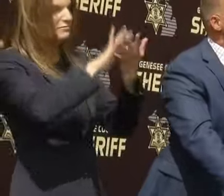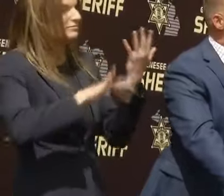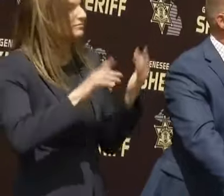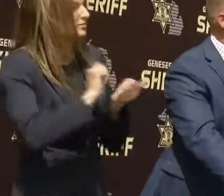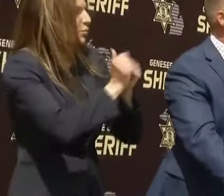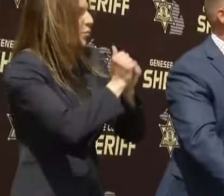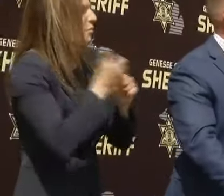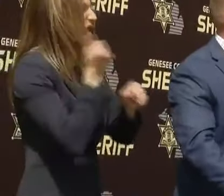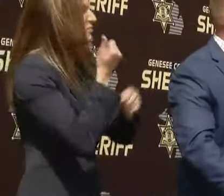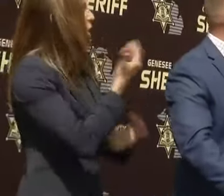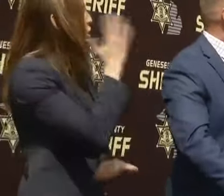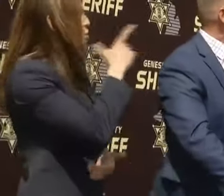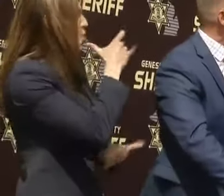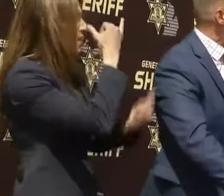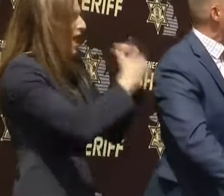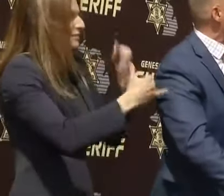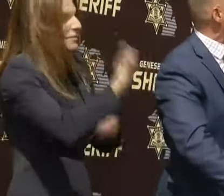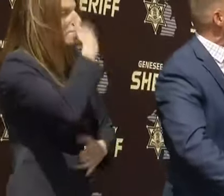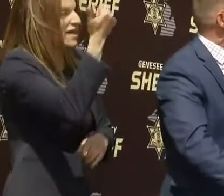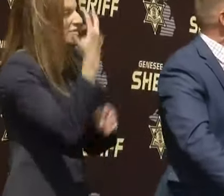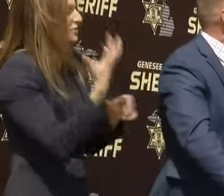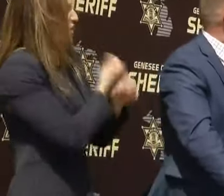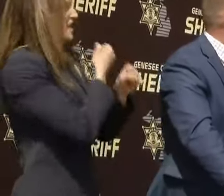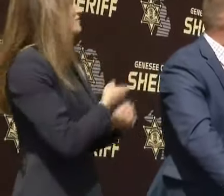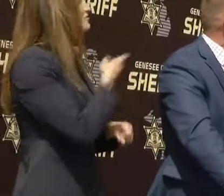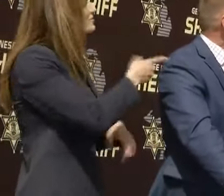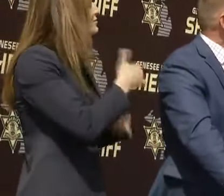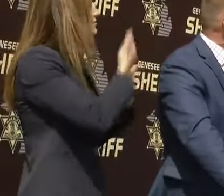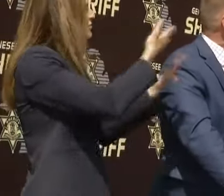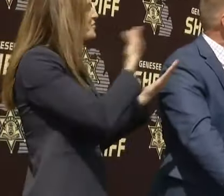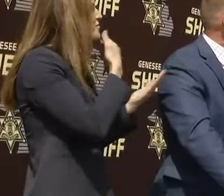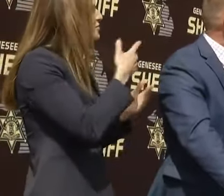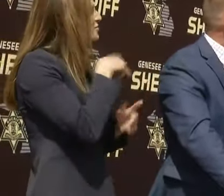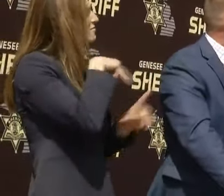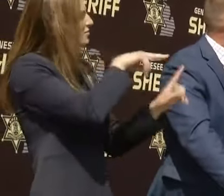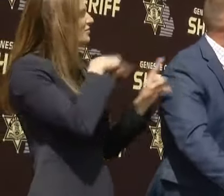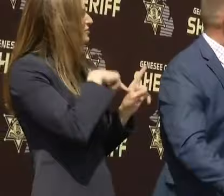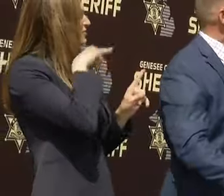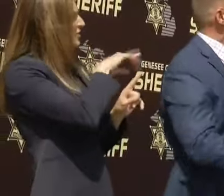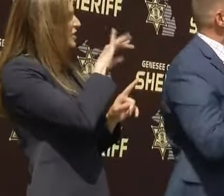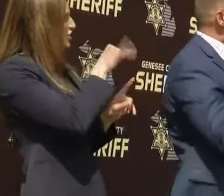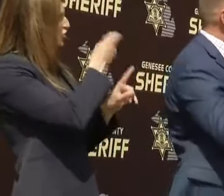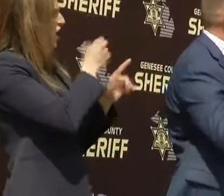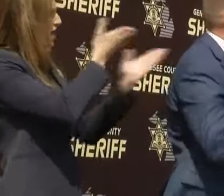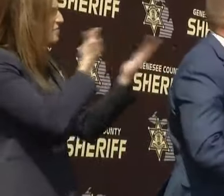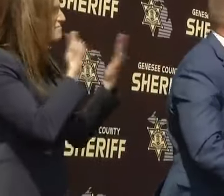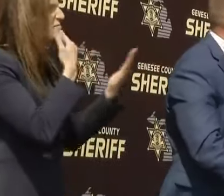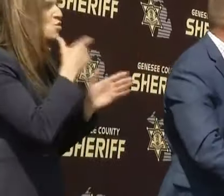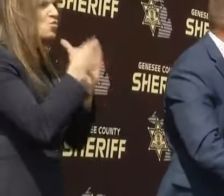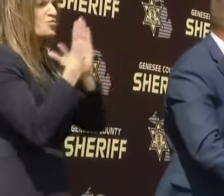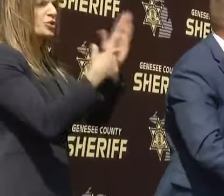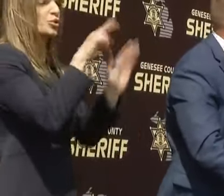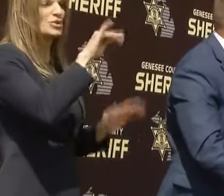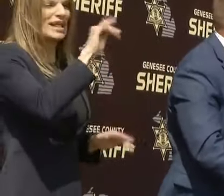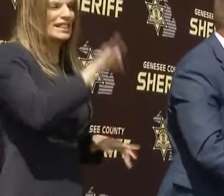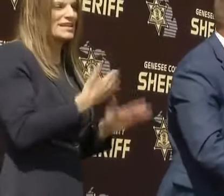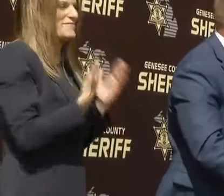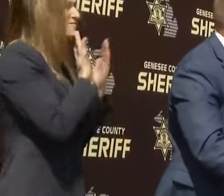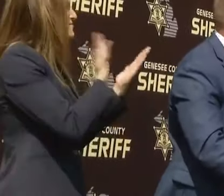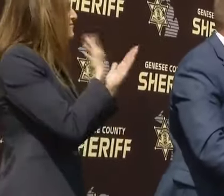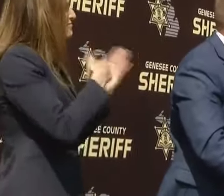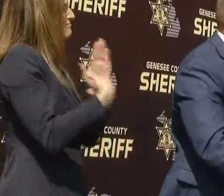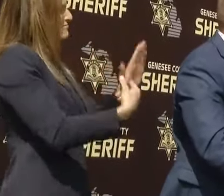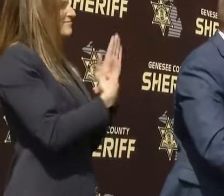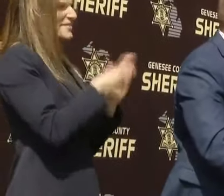closer. But before that, I want to recognize John L. Percy and Emma Bond, the county ambassadors that represent returning citizens around the state of